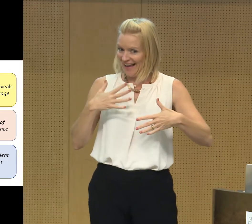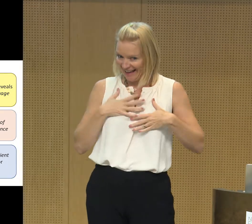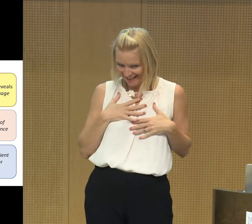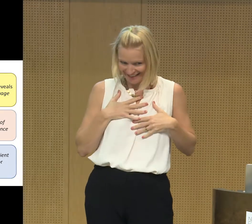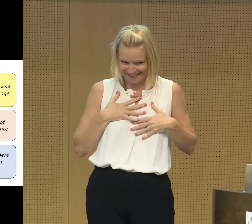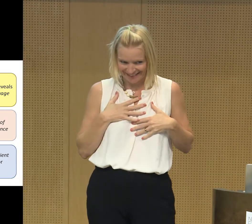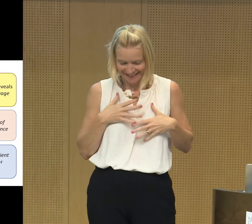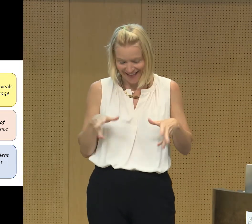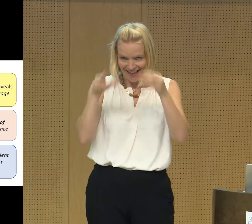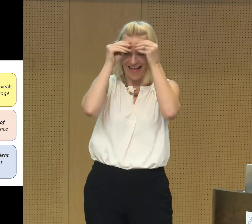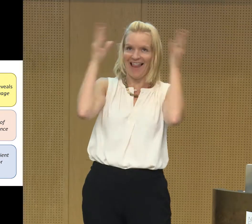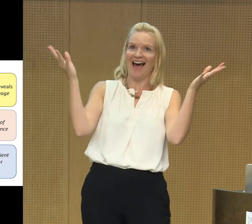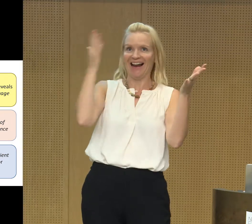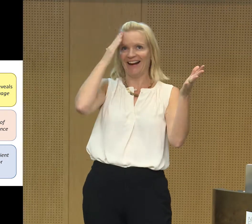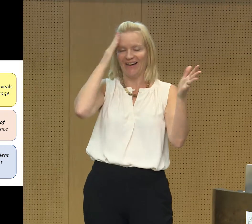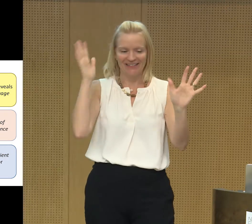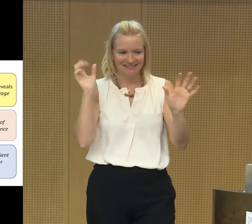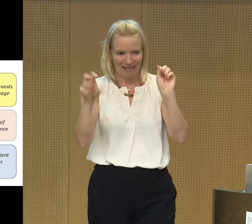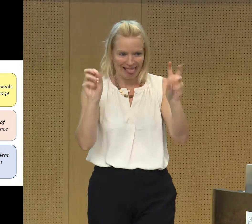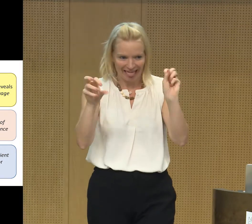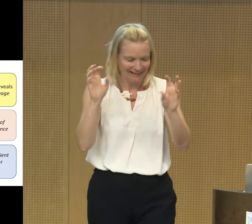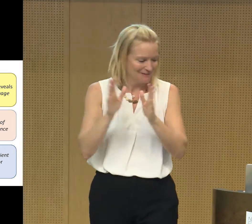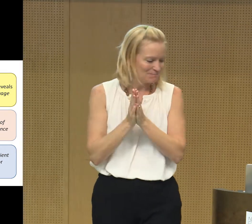Okay, so I know that's a lot of information,